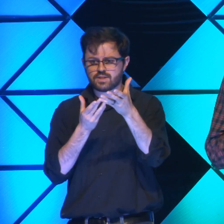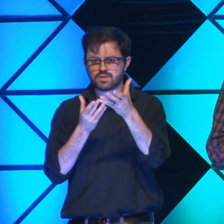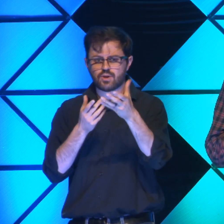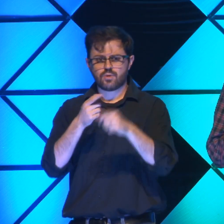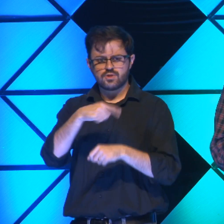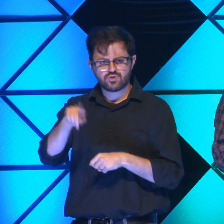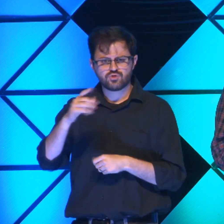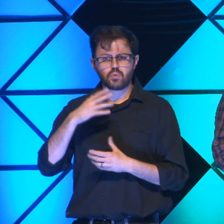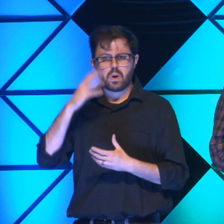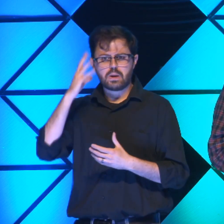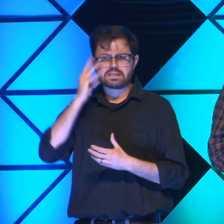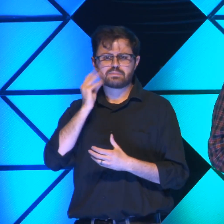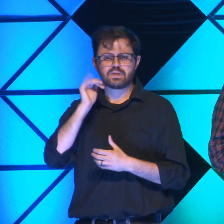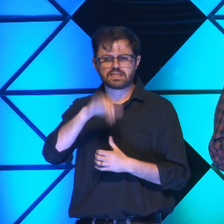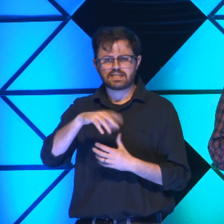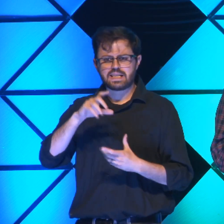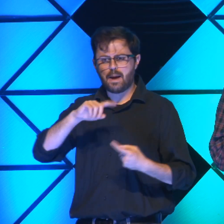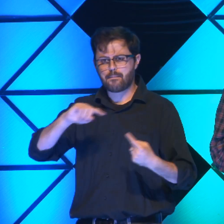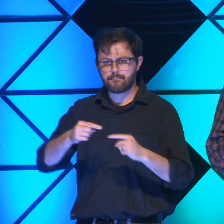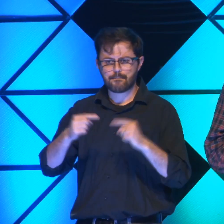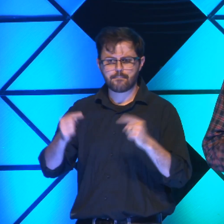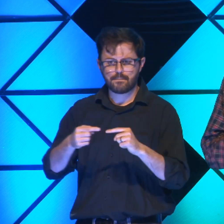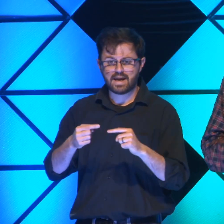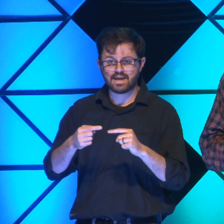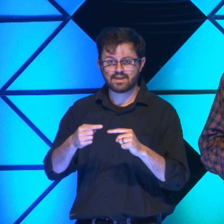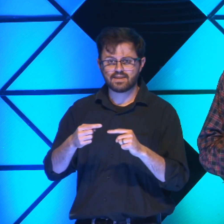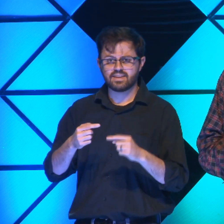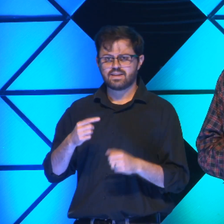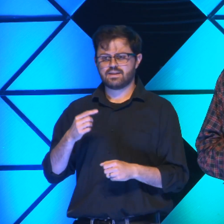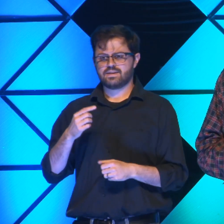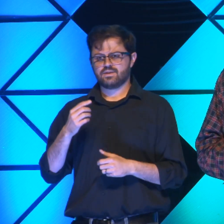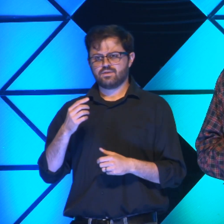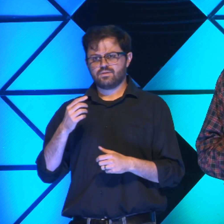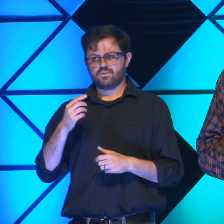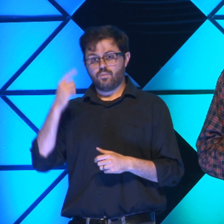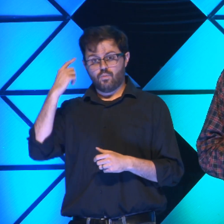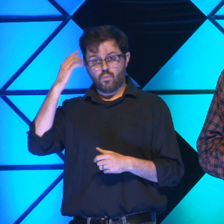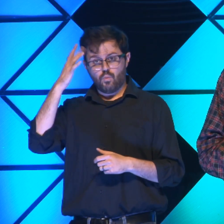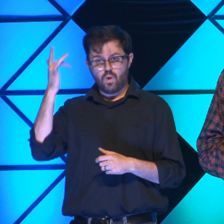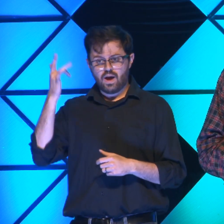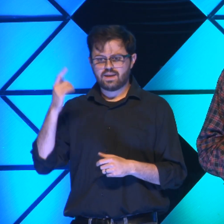there's a chance that someone can be present with you on that journey.